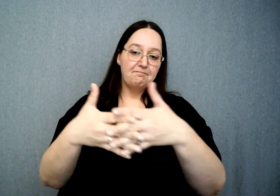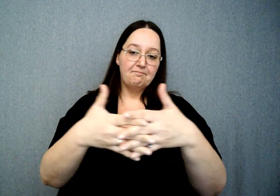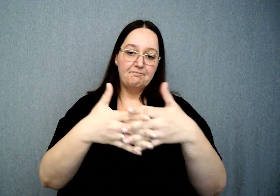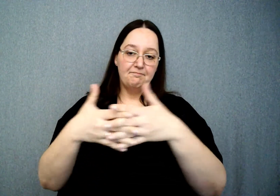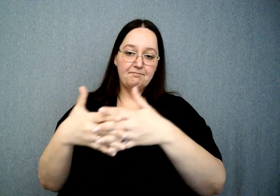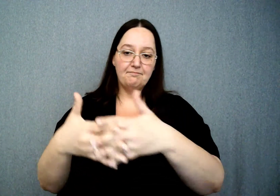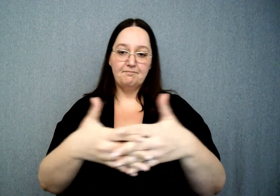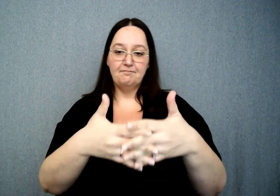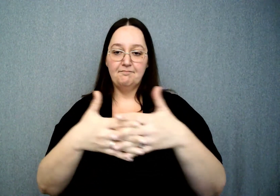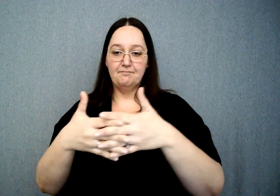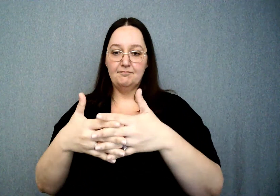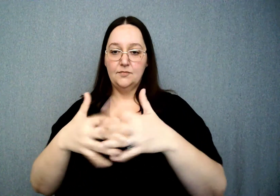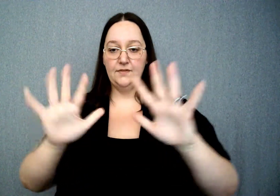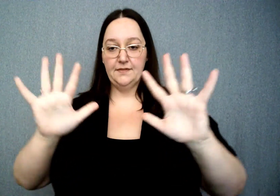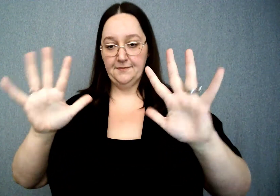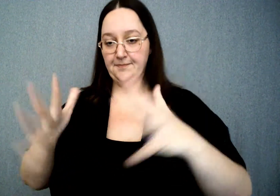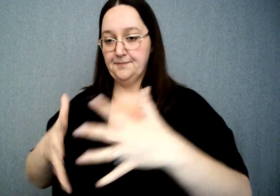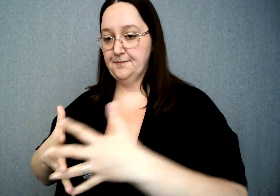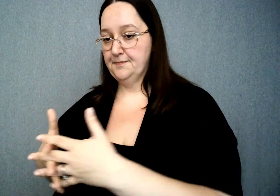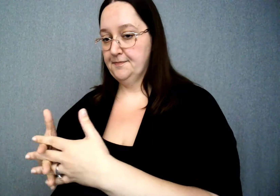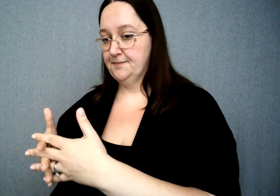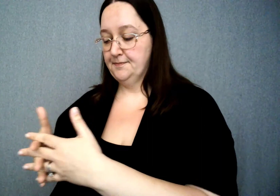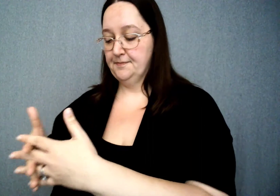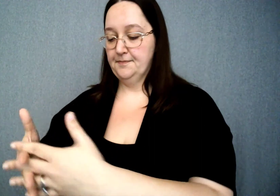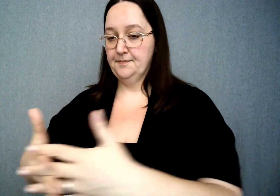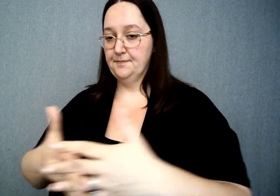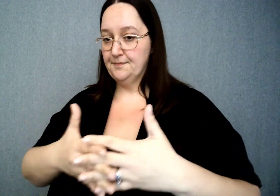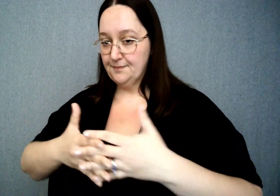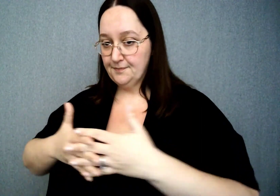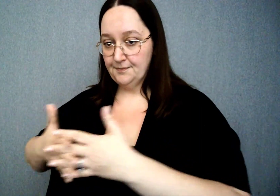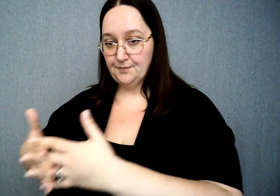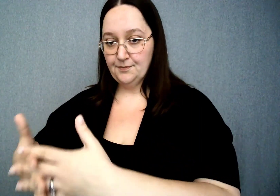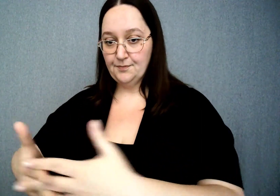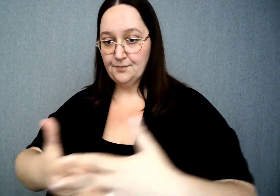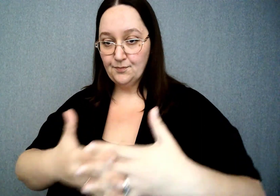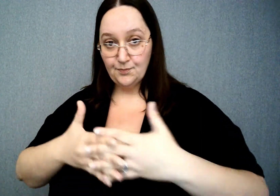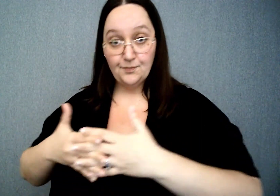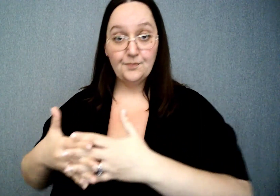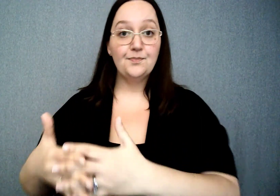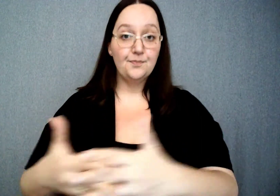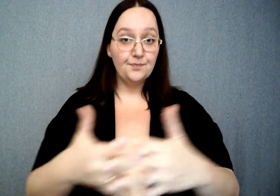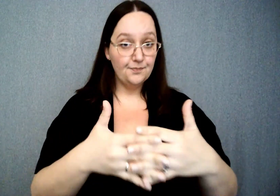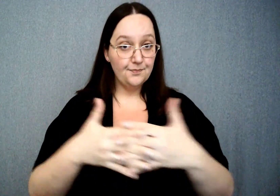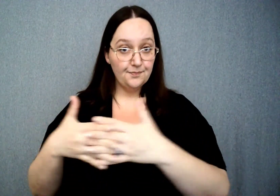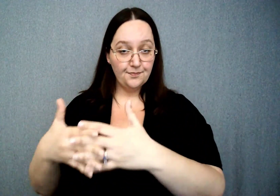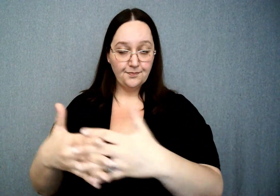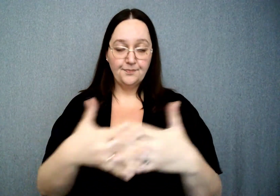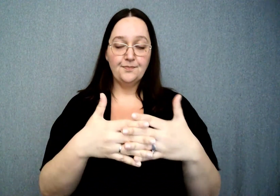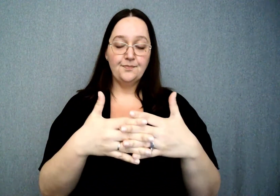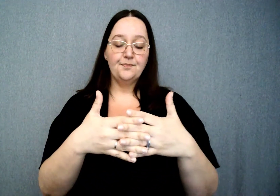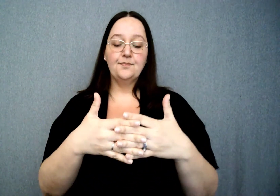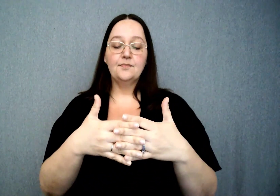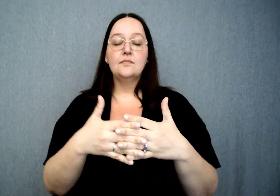The sign is 2 5s, interlocking fingers, and you're going to turn, you're going to spin.